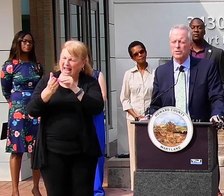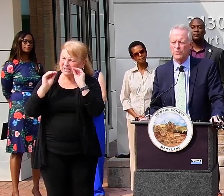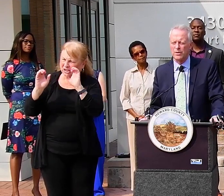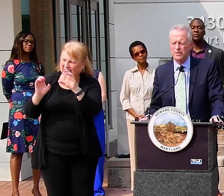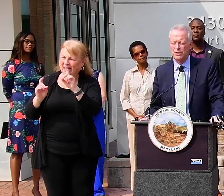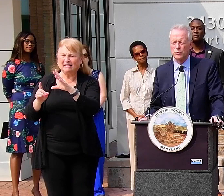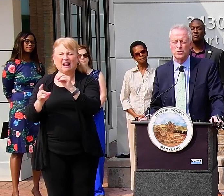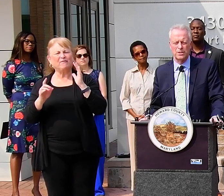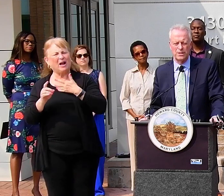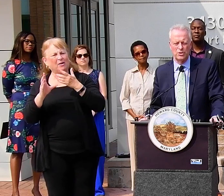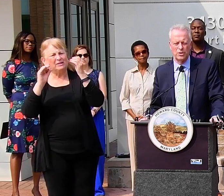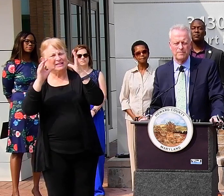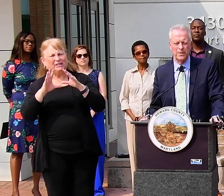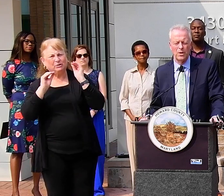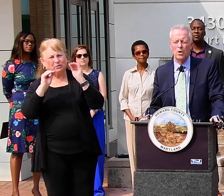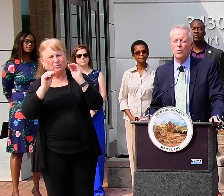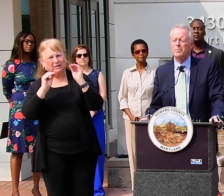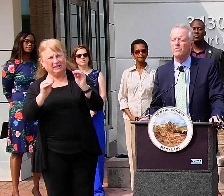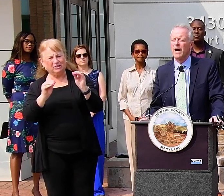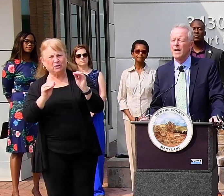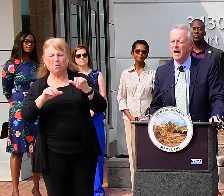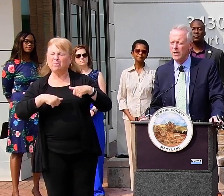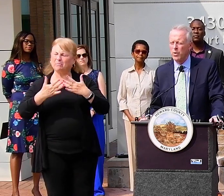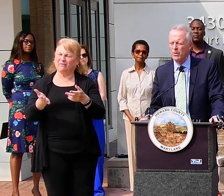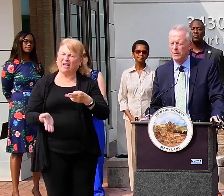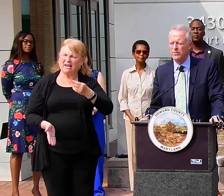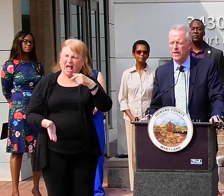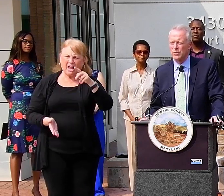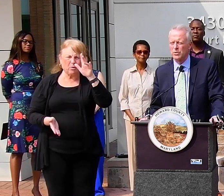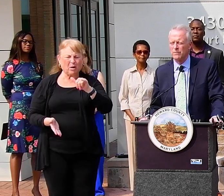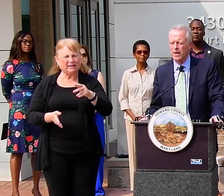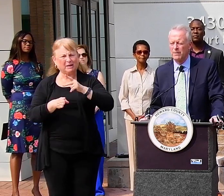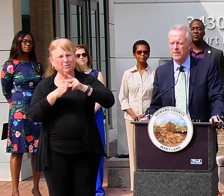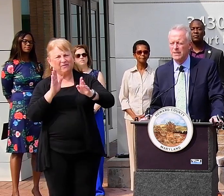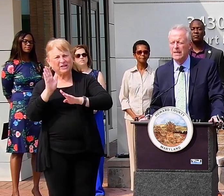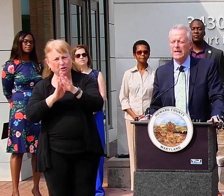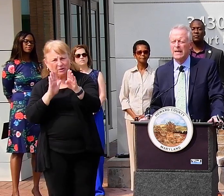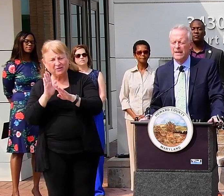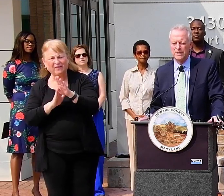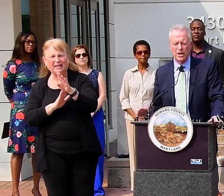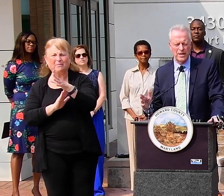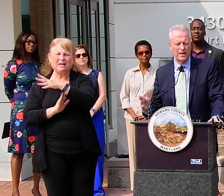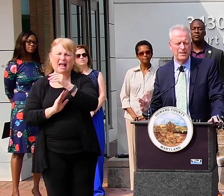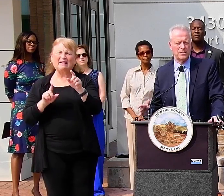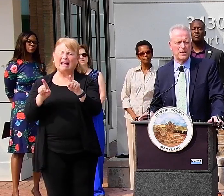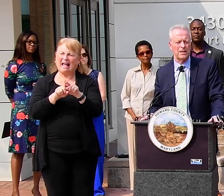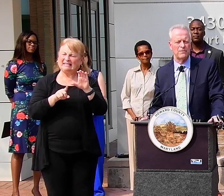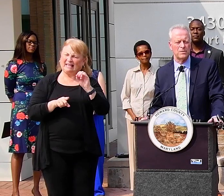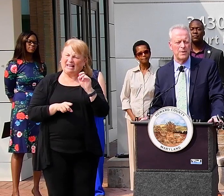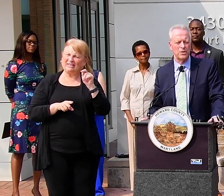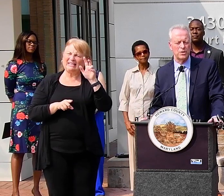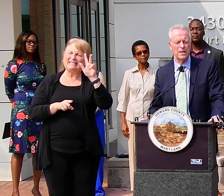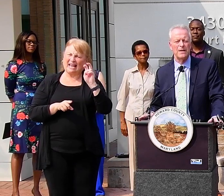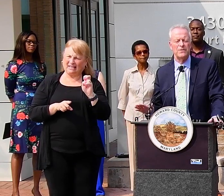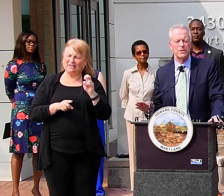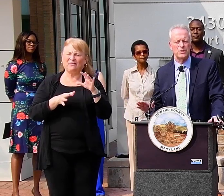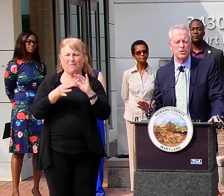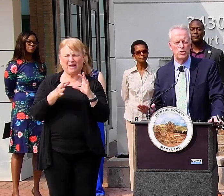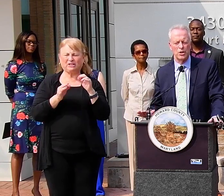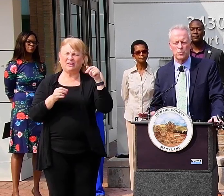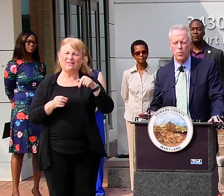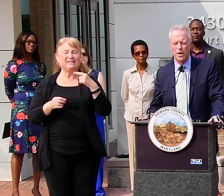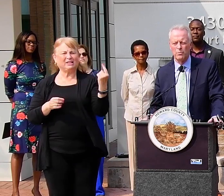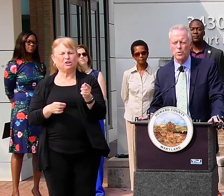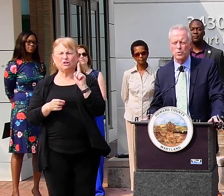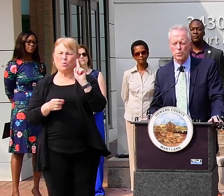as well as for our teachers to teach in. We provide high quality professional development, and as our county executive has mentioned, this